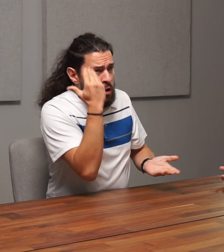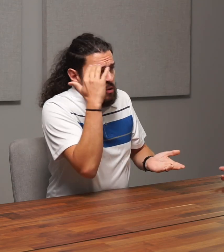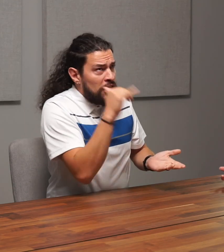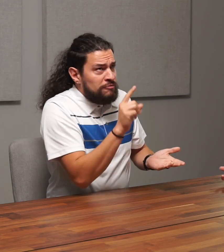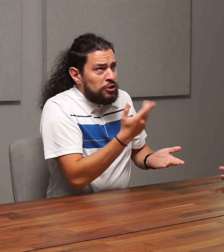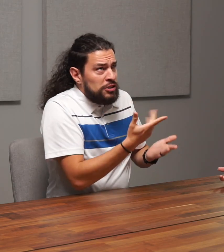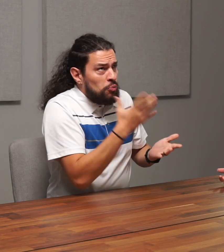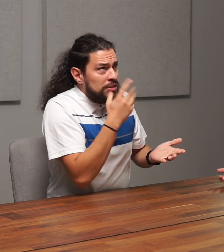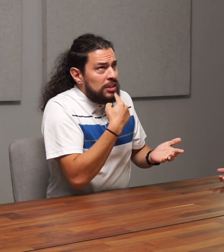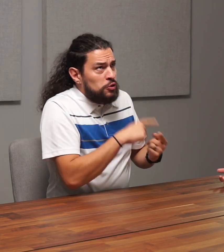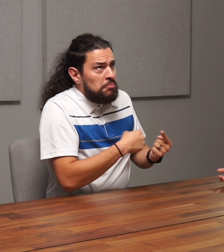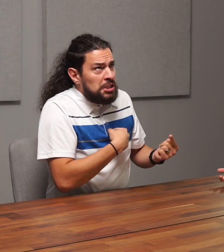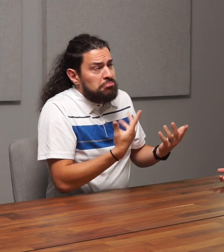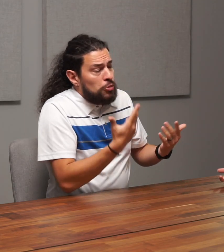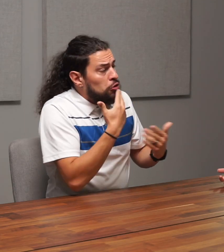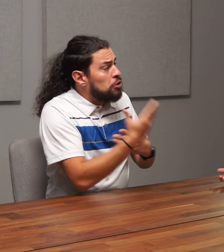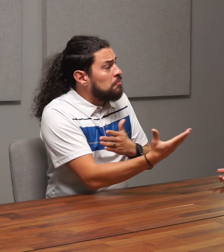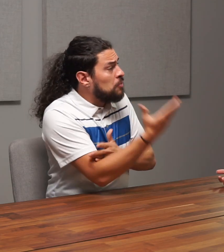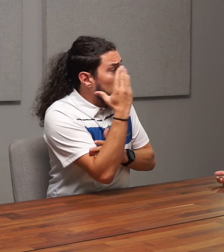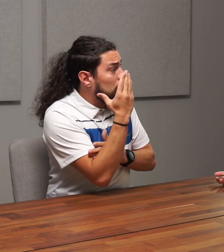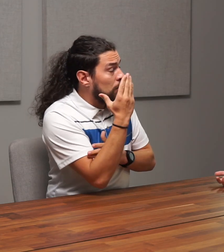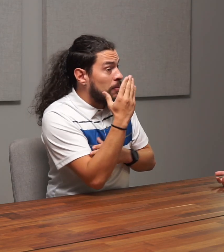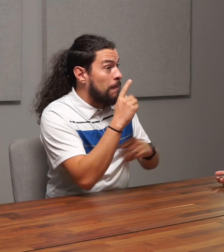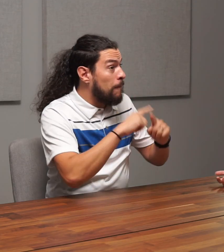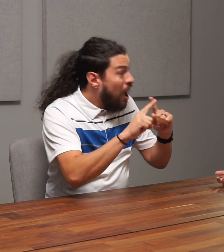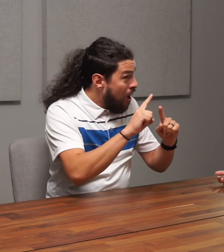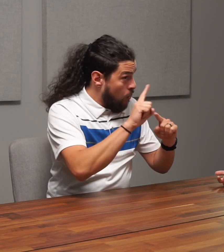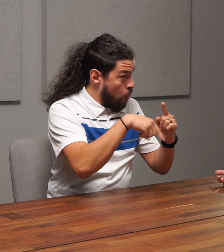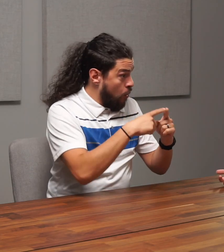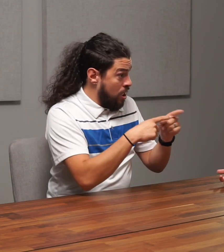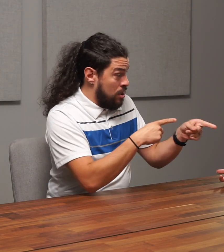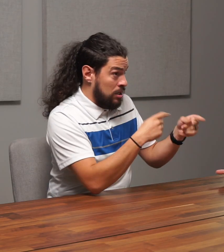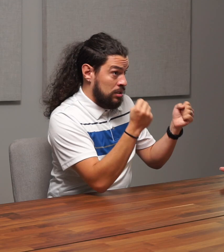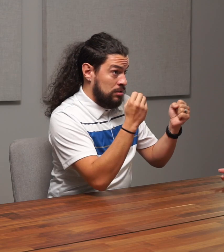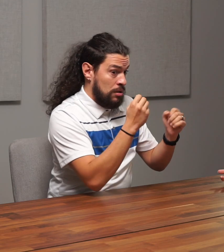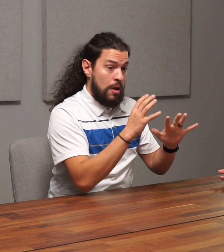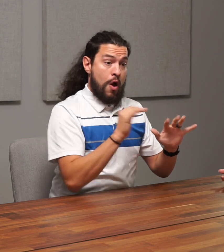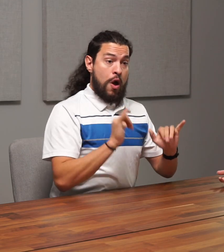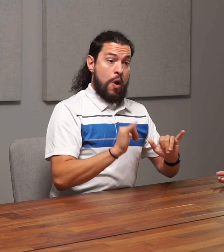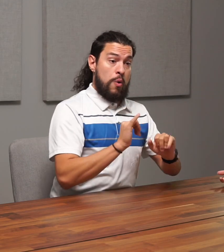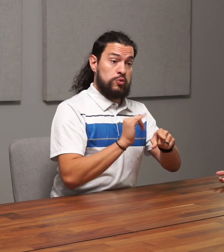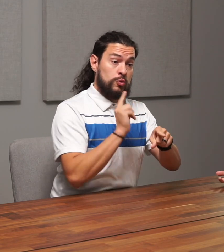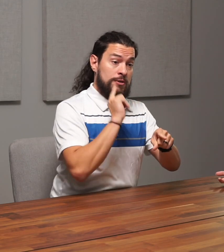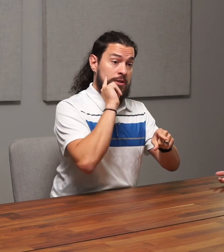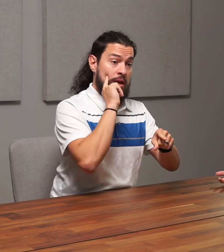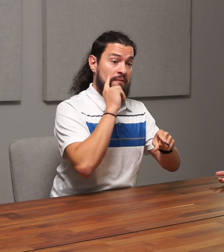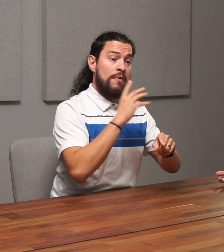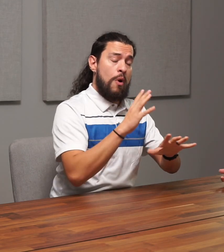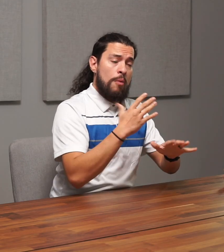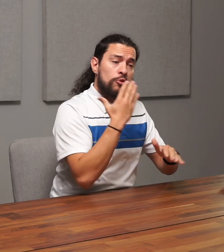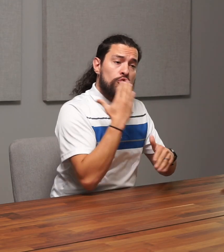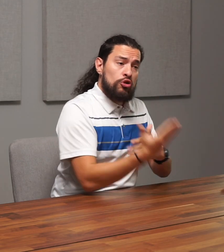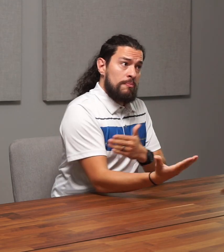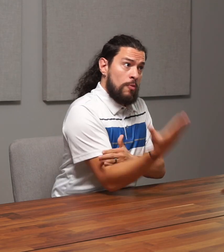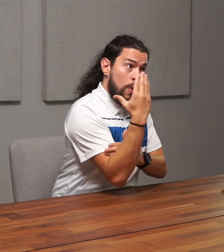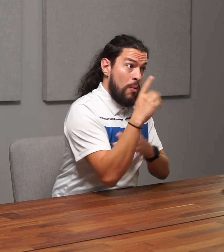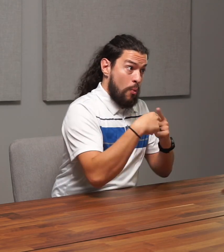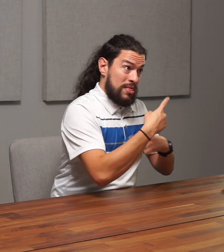good morning to them you know i think that's probably the first thing people would normally say when you walk into a door is they would speak good morning so